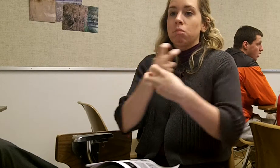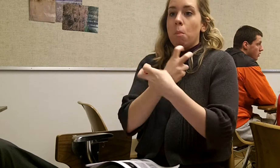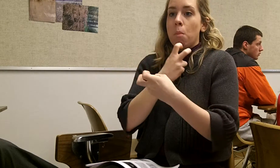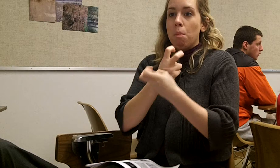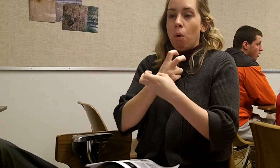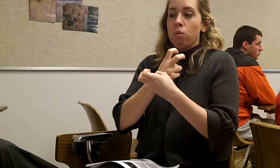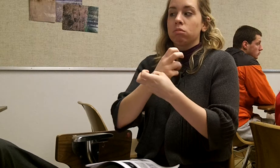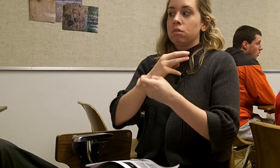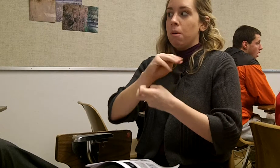here.